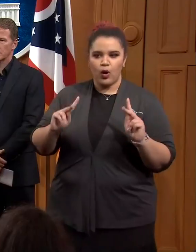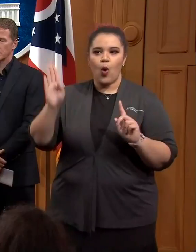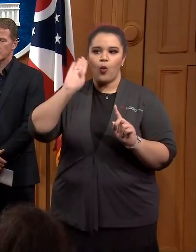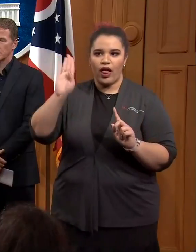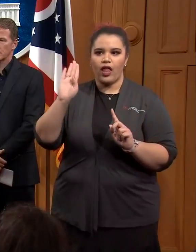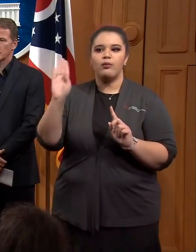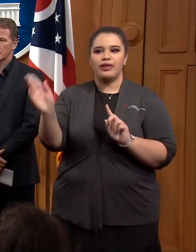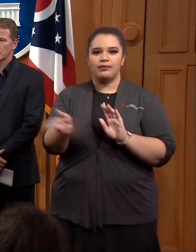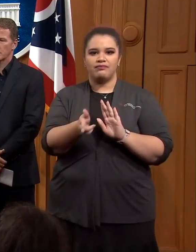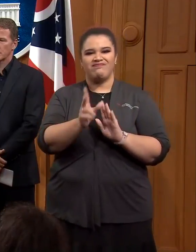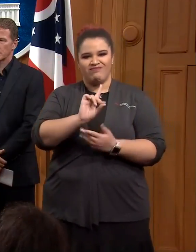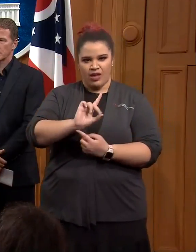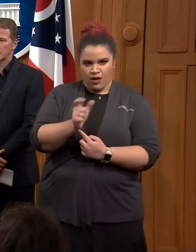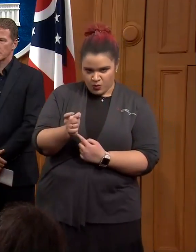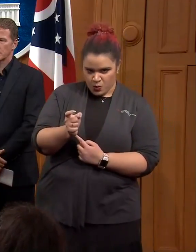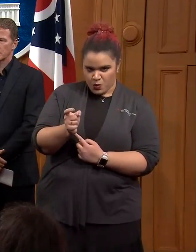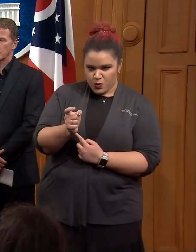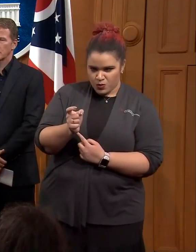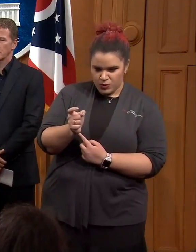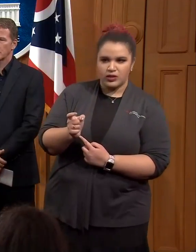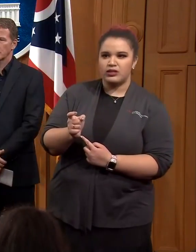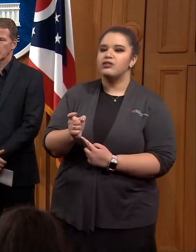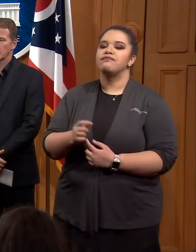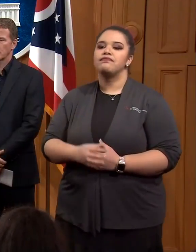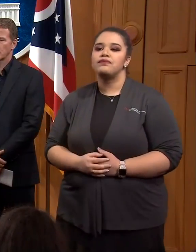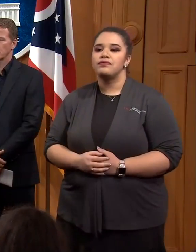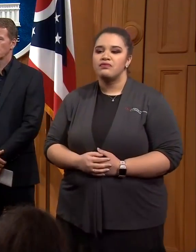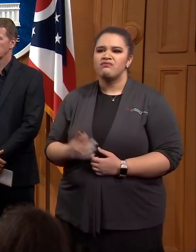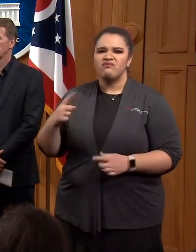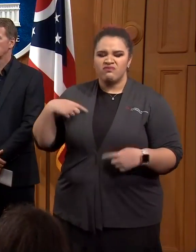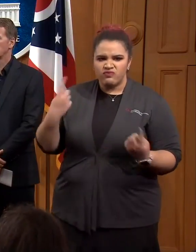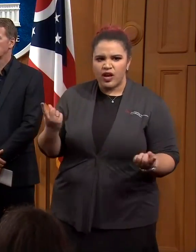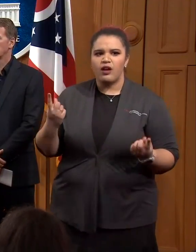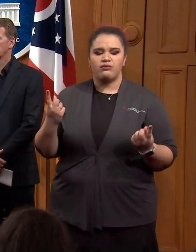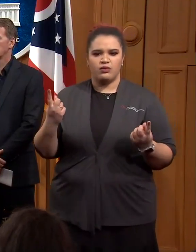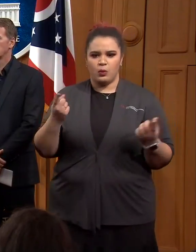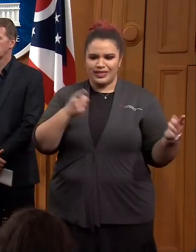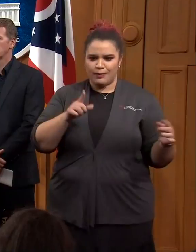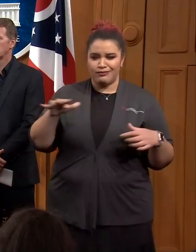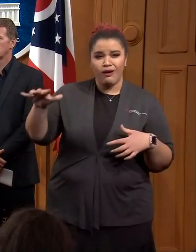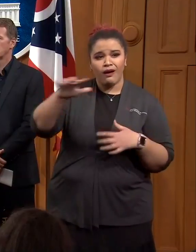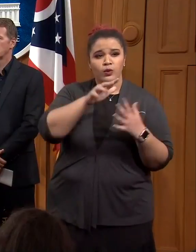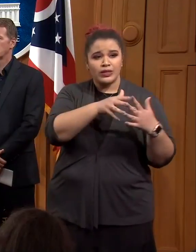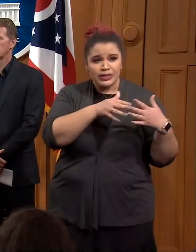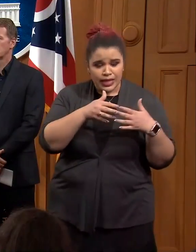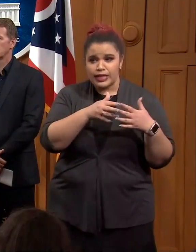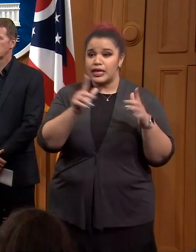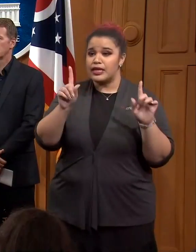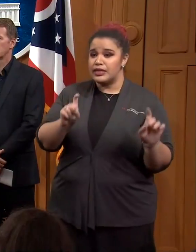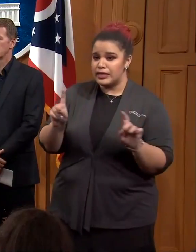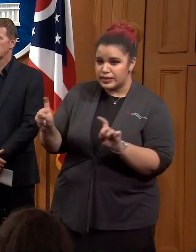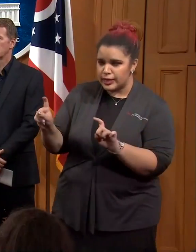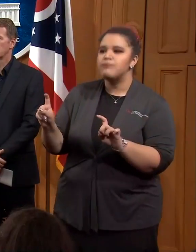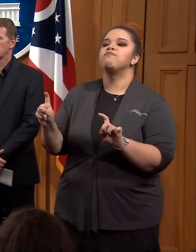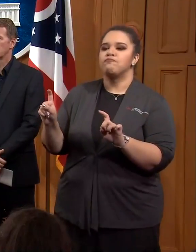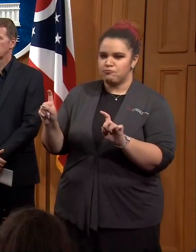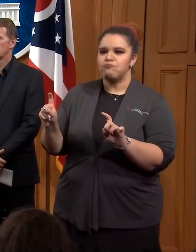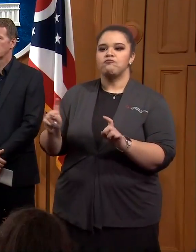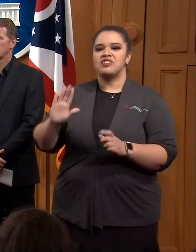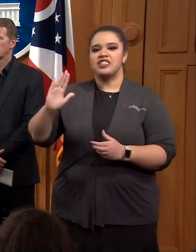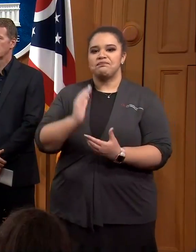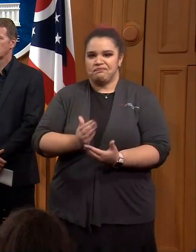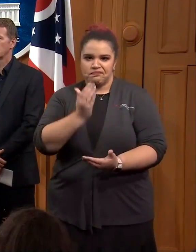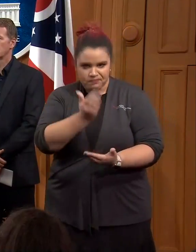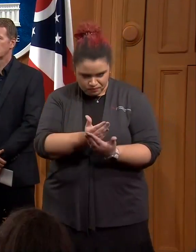around the United States. From the delays in testing, all indications are that we do have community spread, but this is our